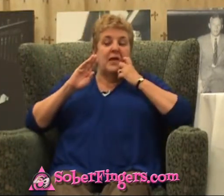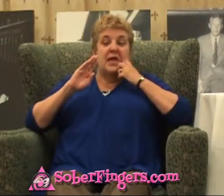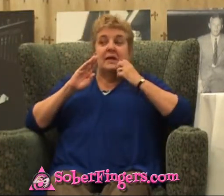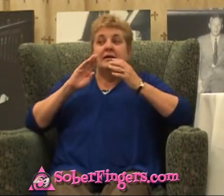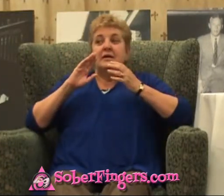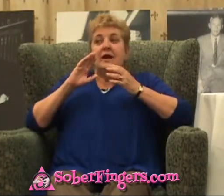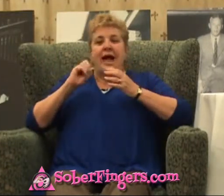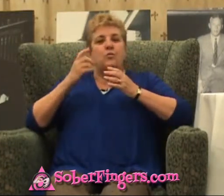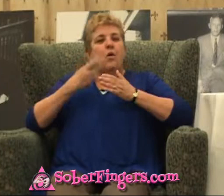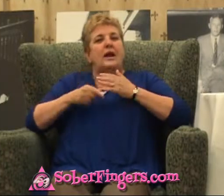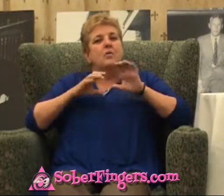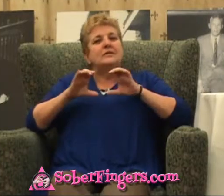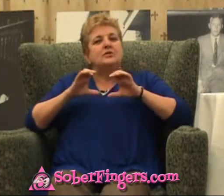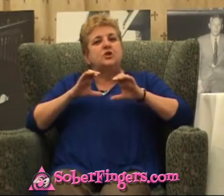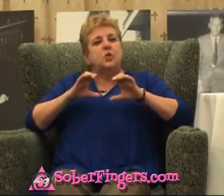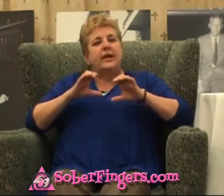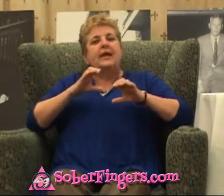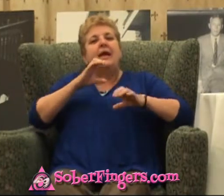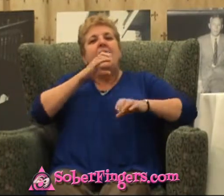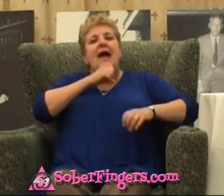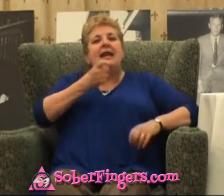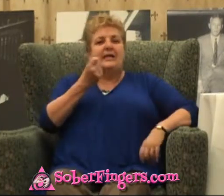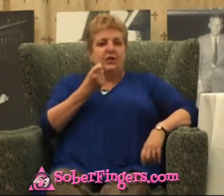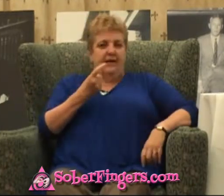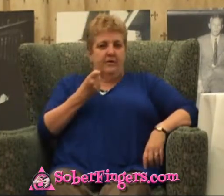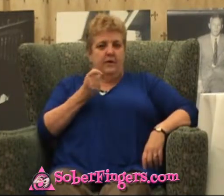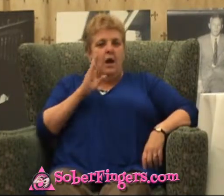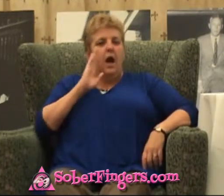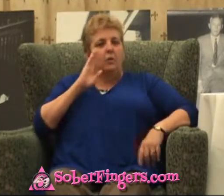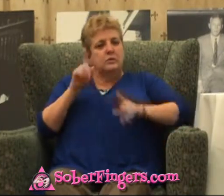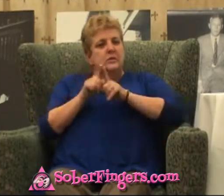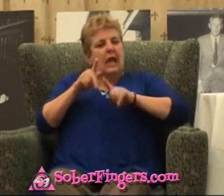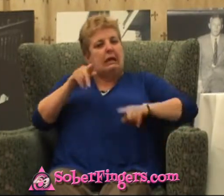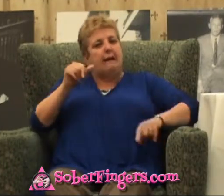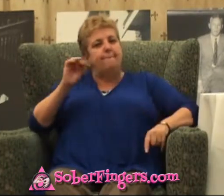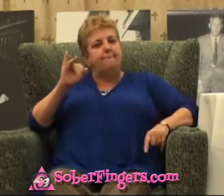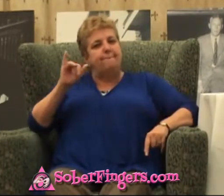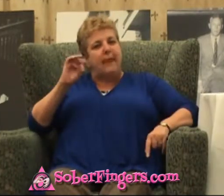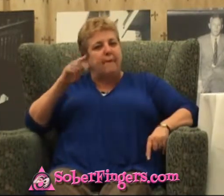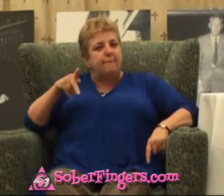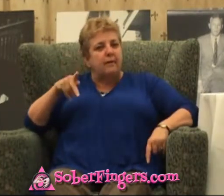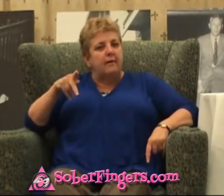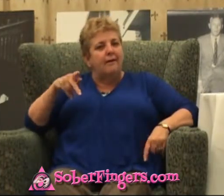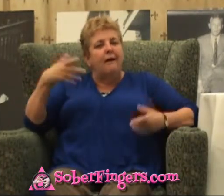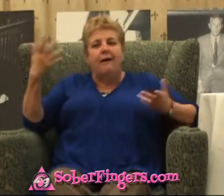years old is pimping out my girlfriends to get the rest of their alcohol. That was just who I was.